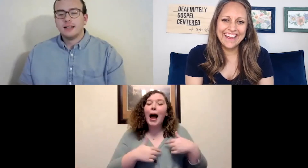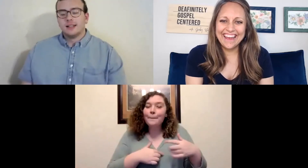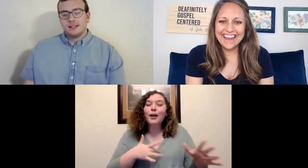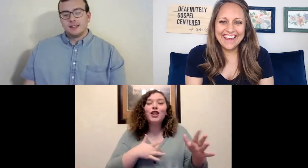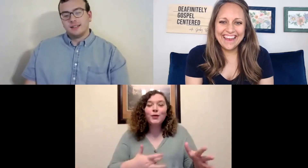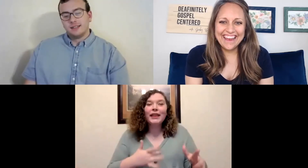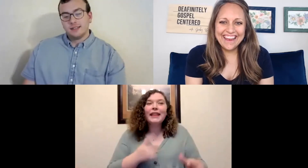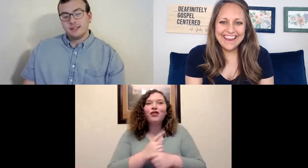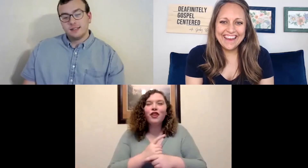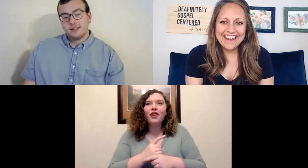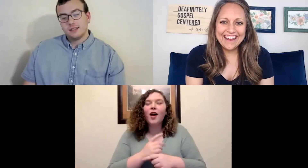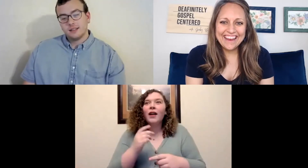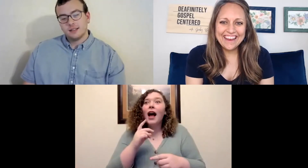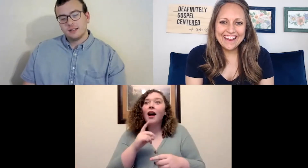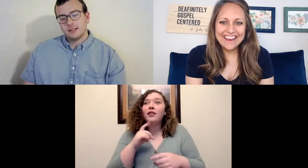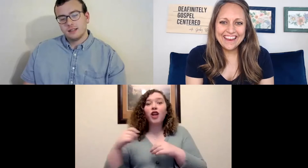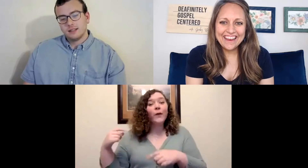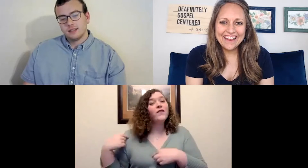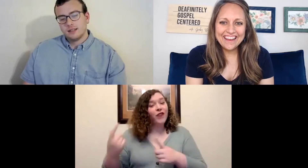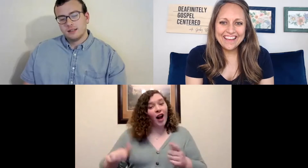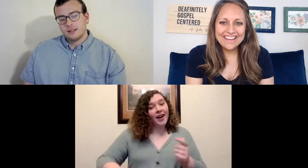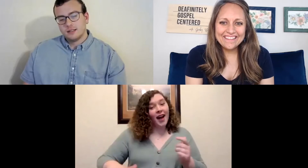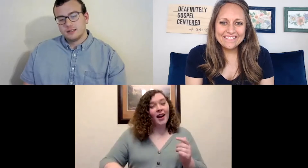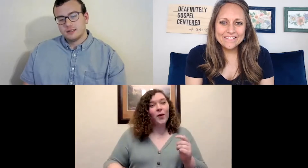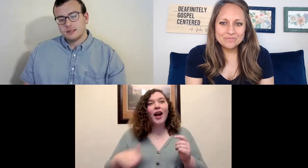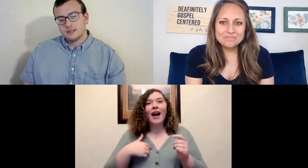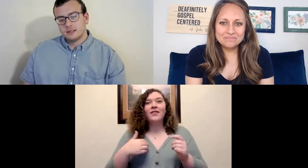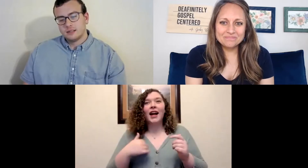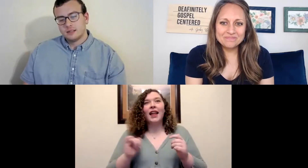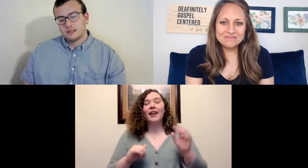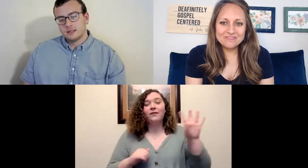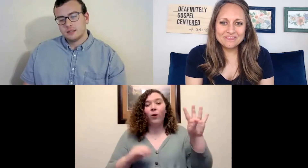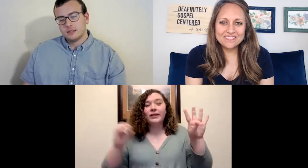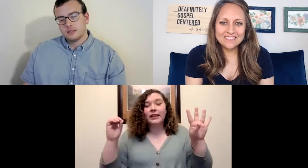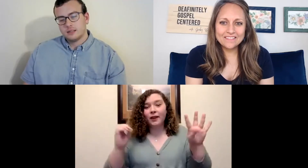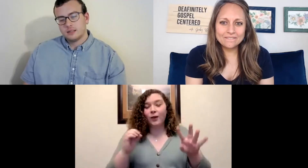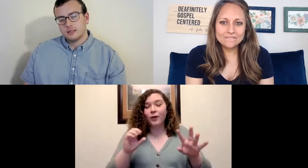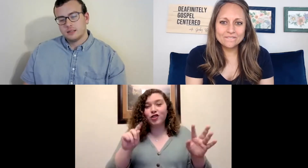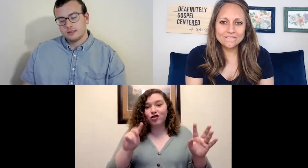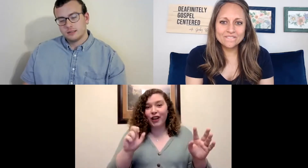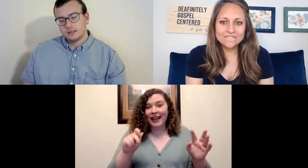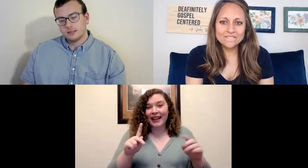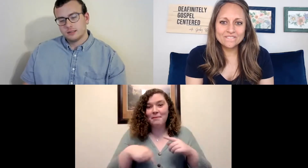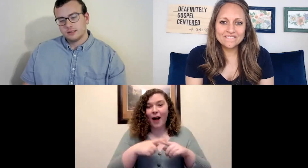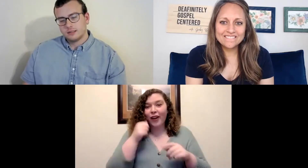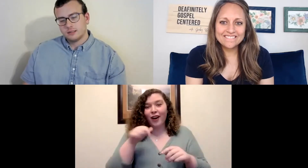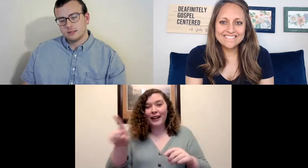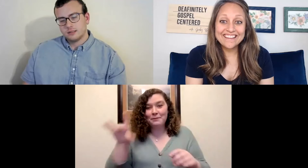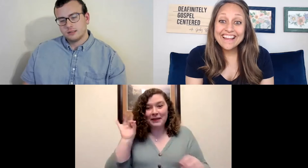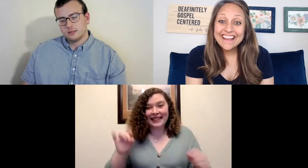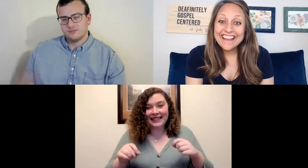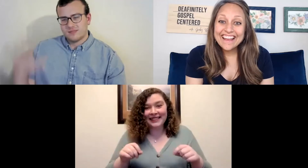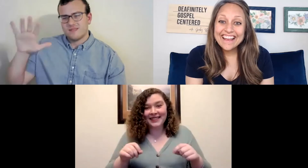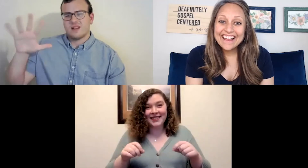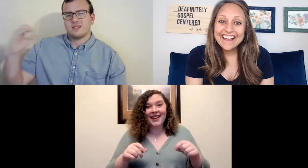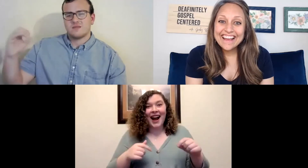I mean, I typically am right. So far, 5-0. I have a 4-0 track